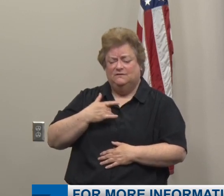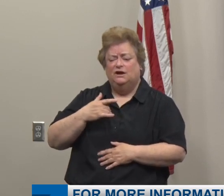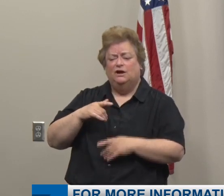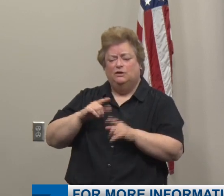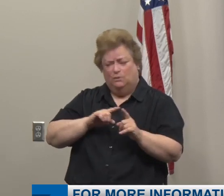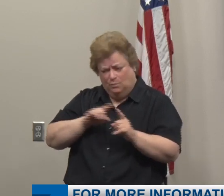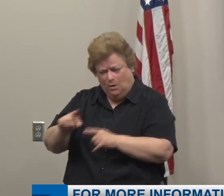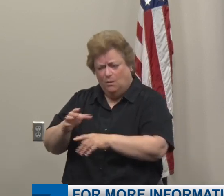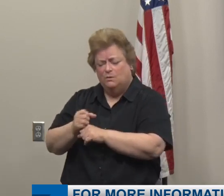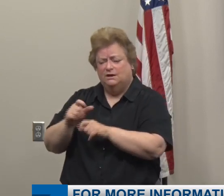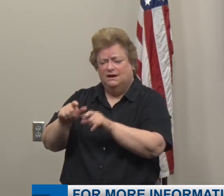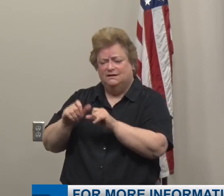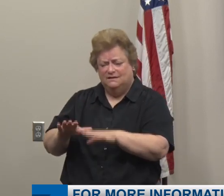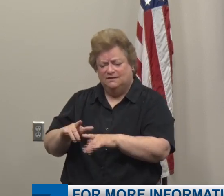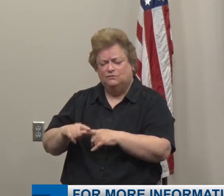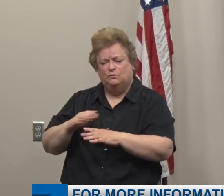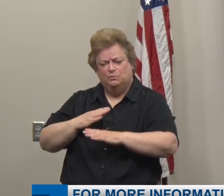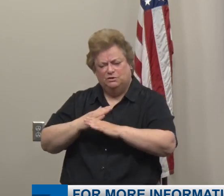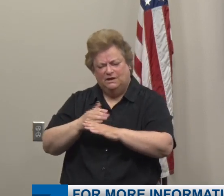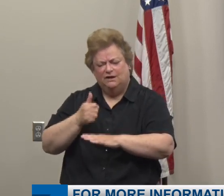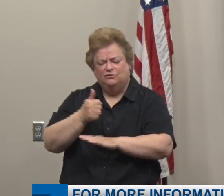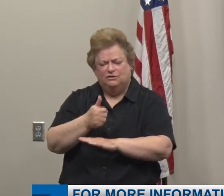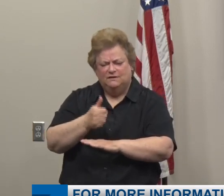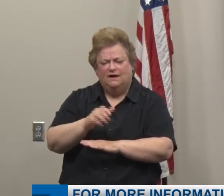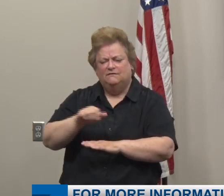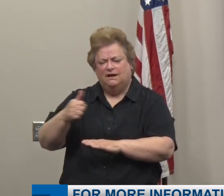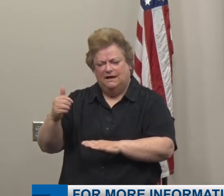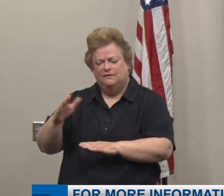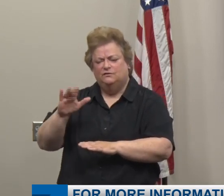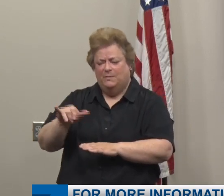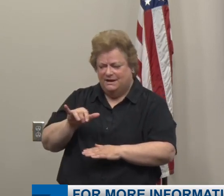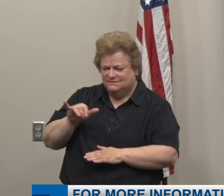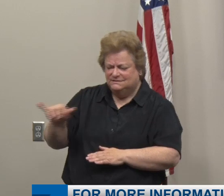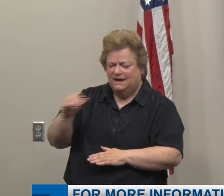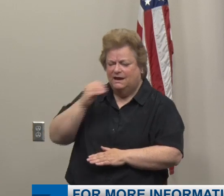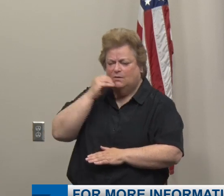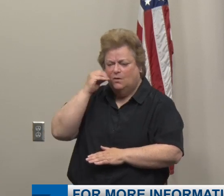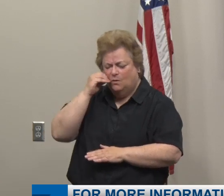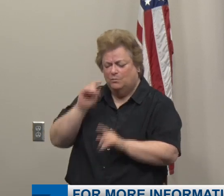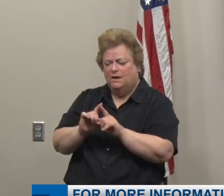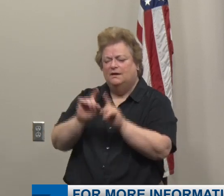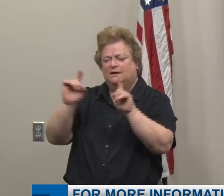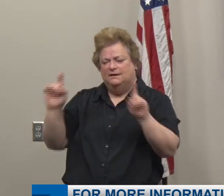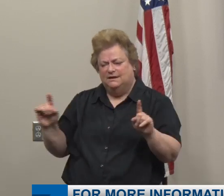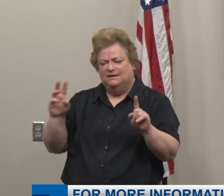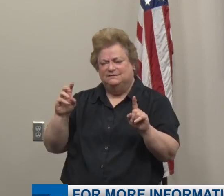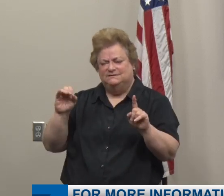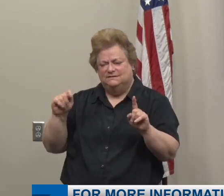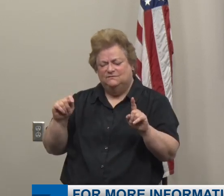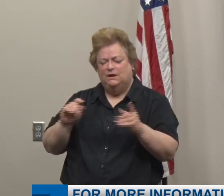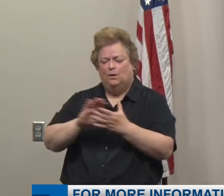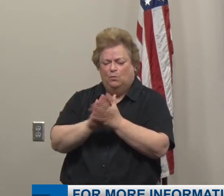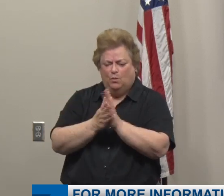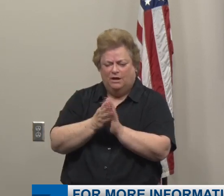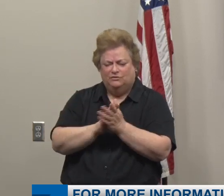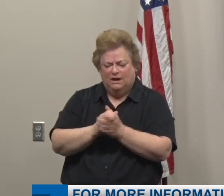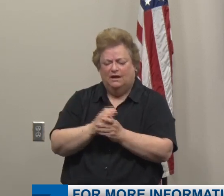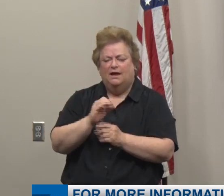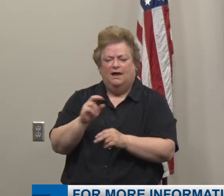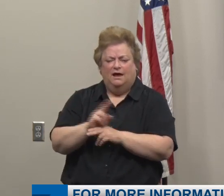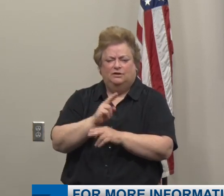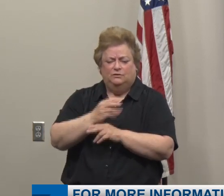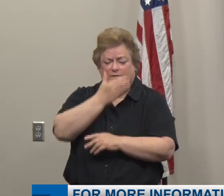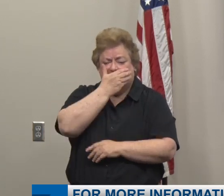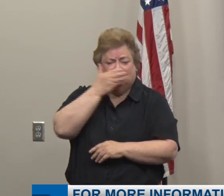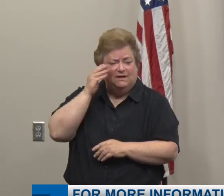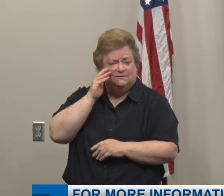to protect yourself and others by staying home staying at least 6 feet from others washing your hands and wearing face